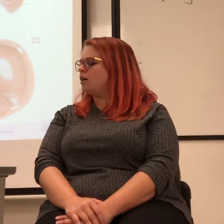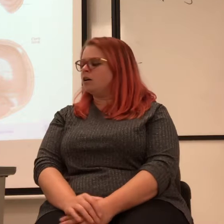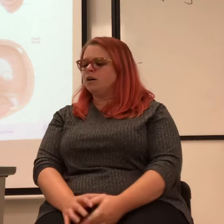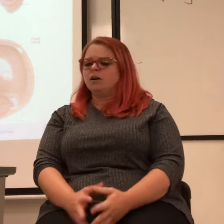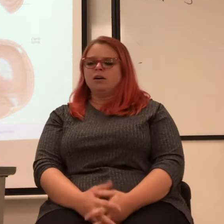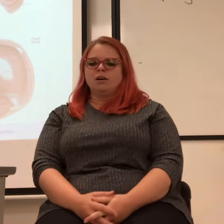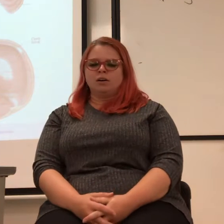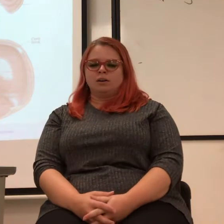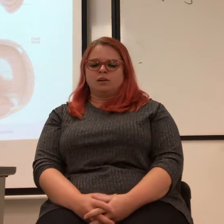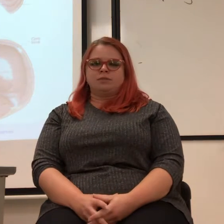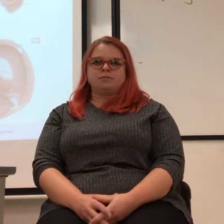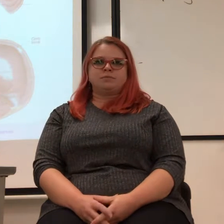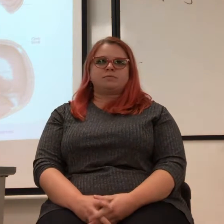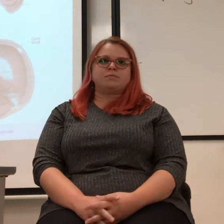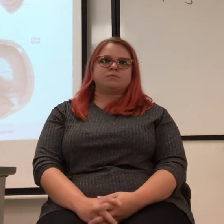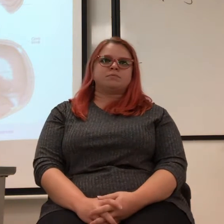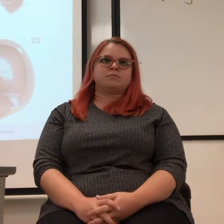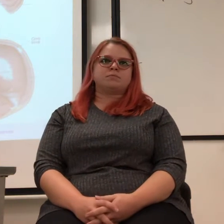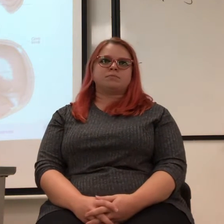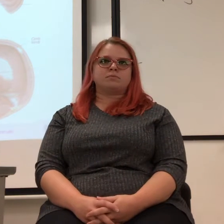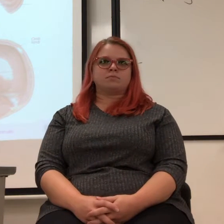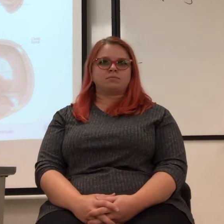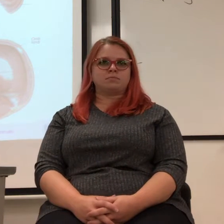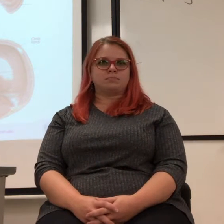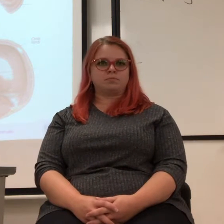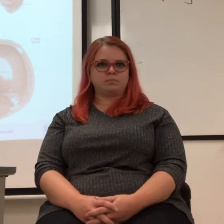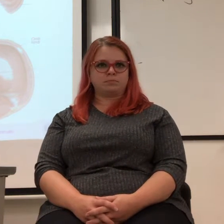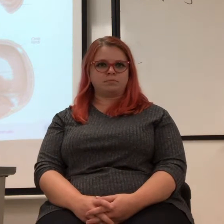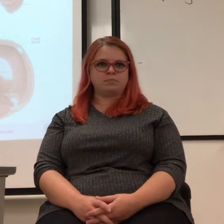The main muscle of inspiration.